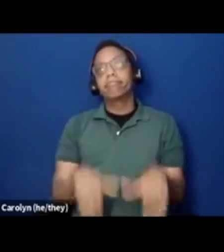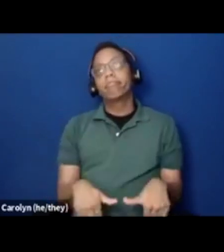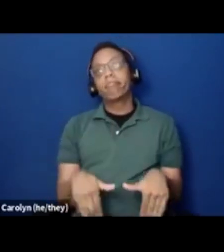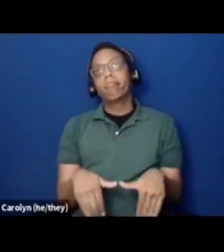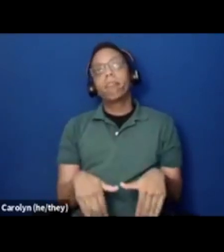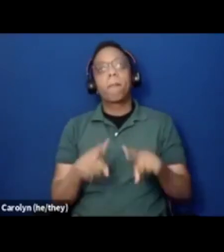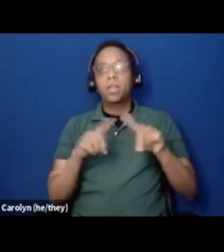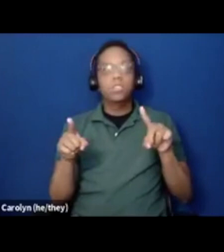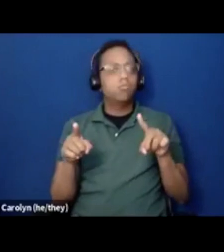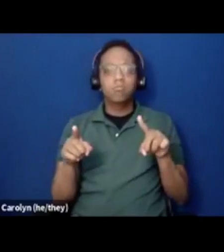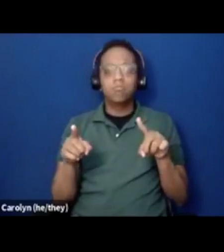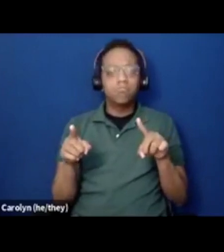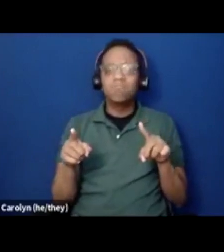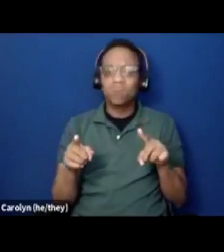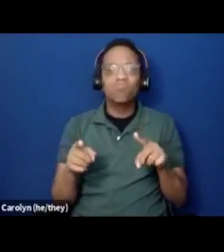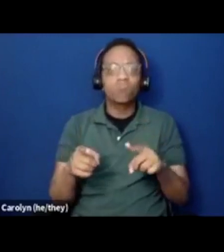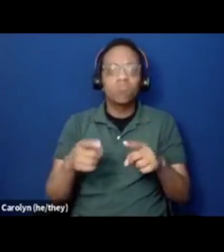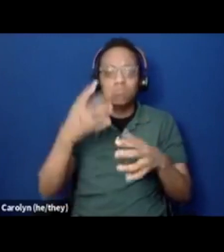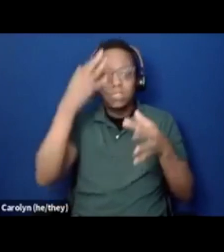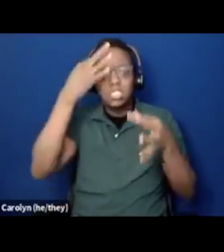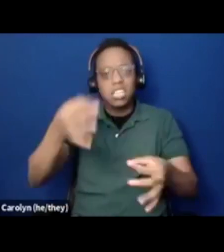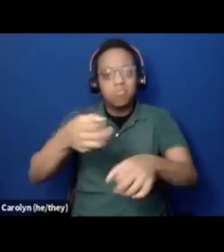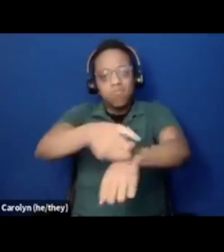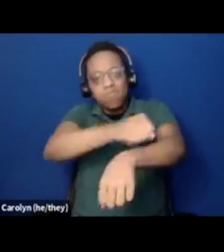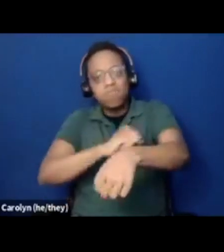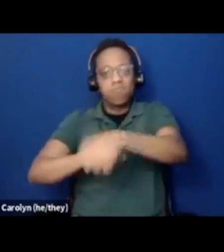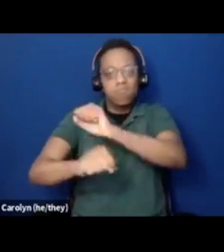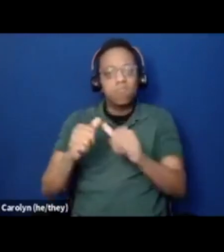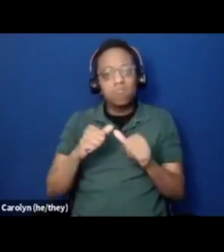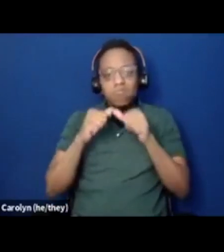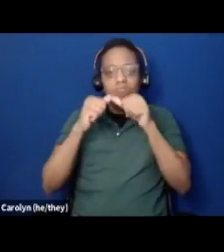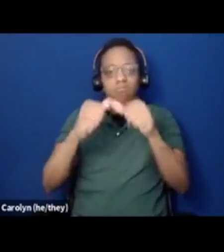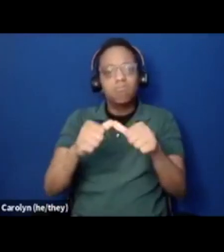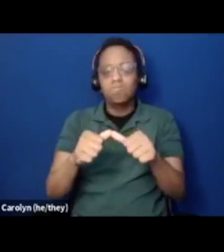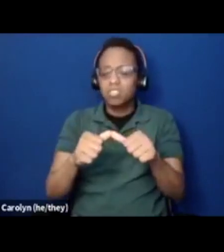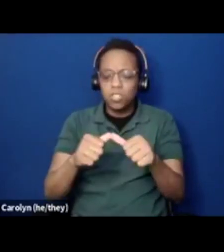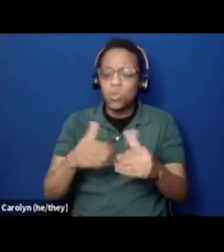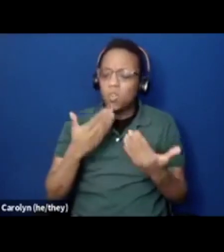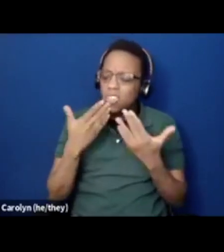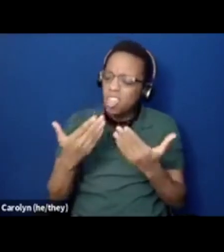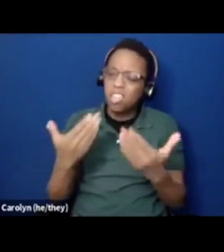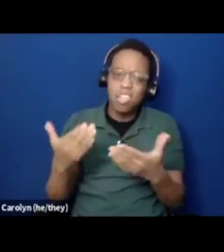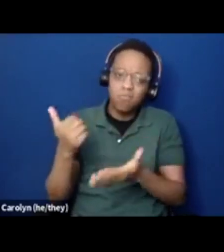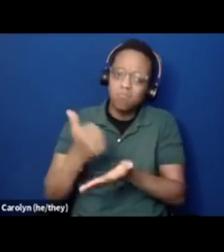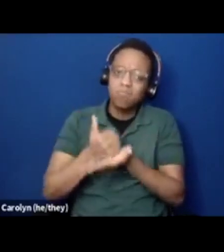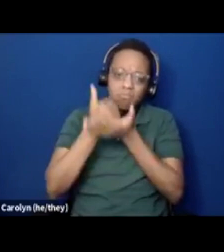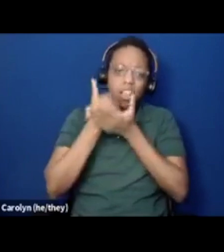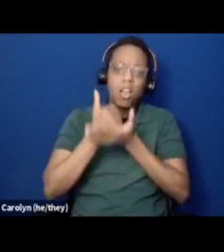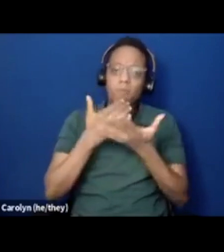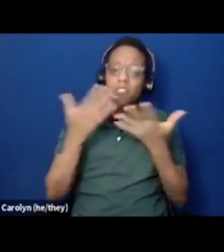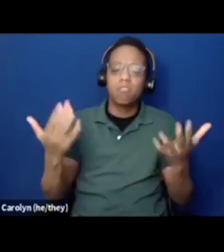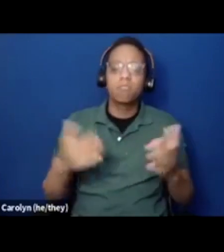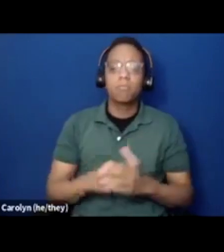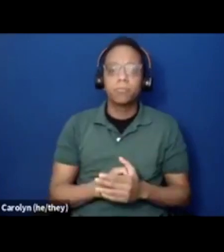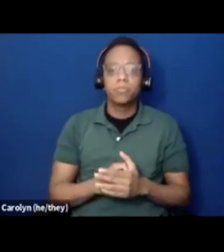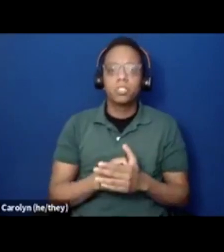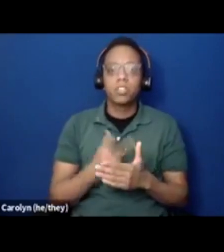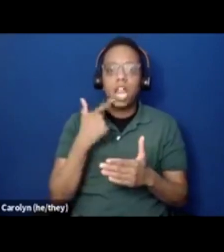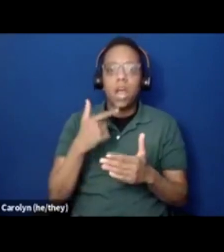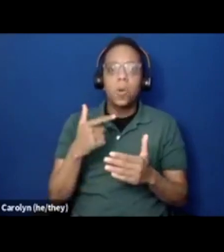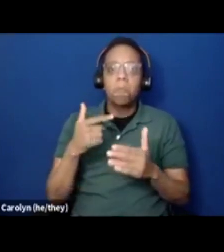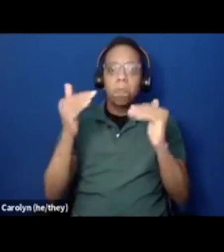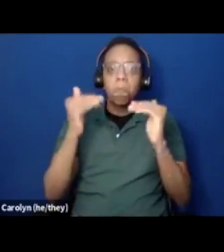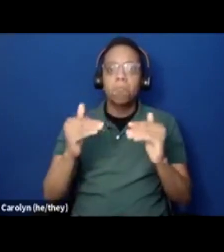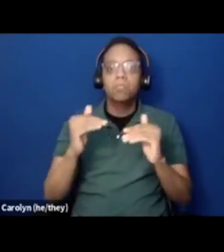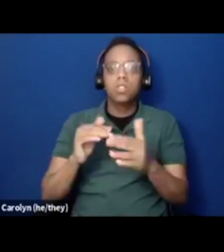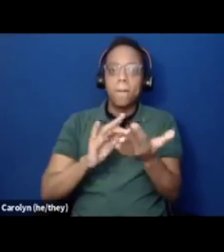that. We're going to move toward medical care because you mentioned prevention, and